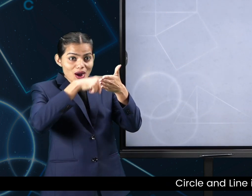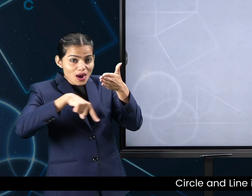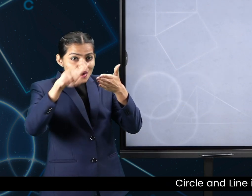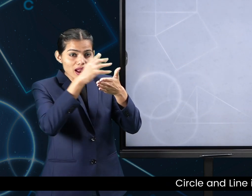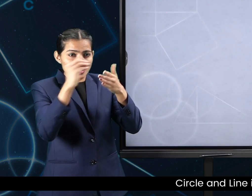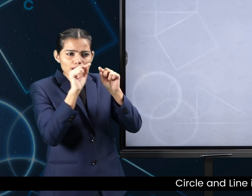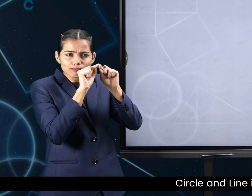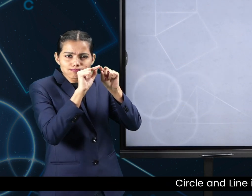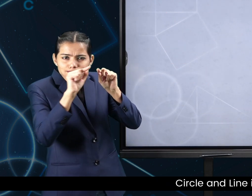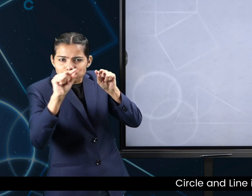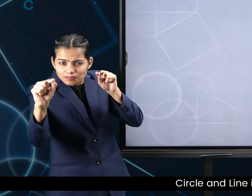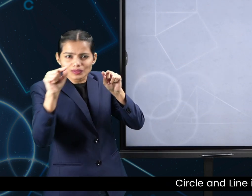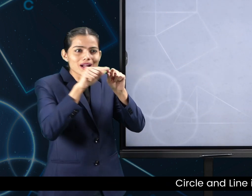Circle and line in a plane.